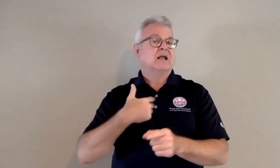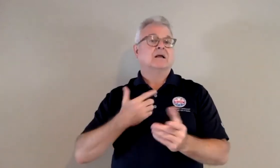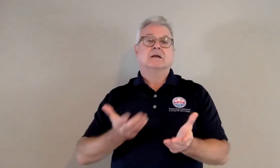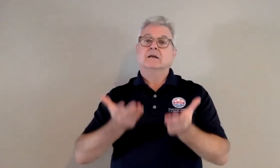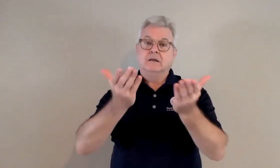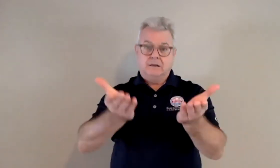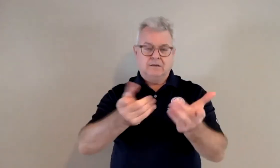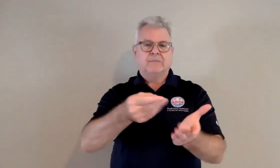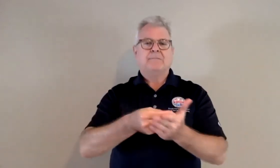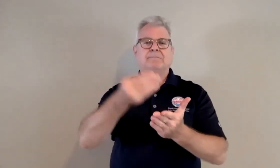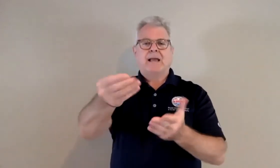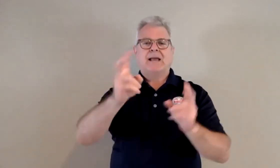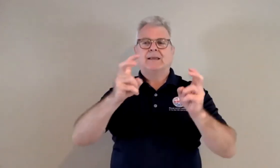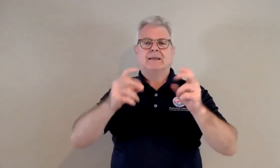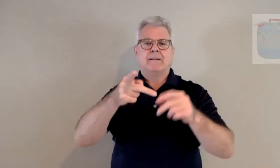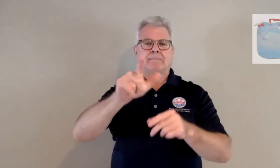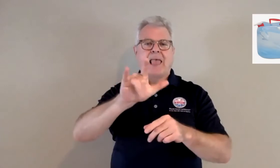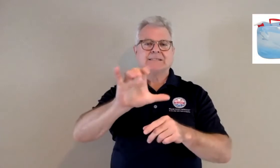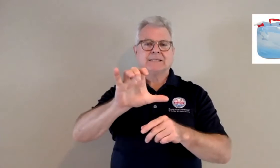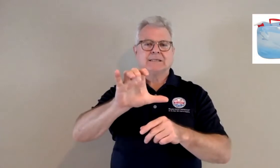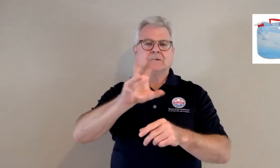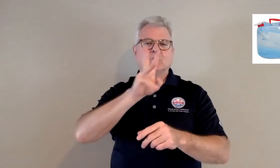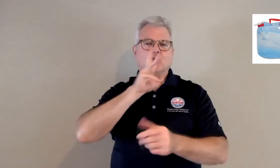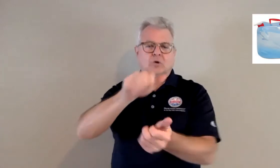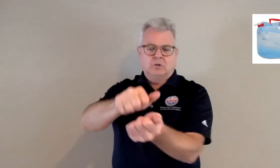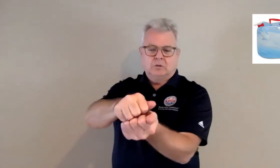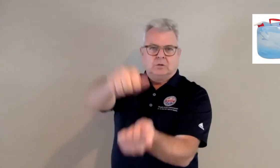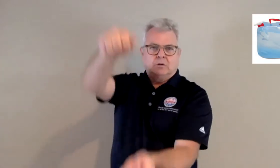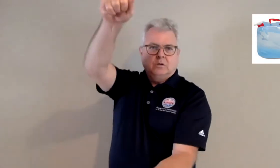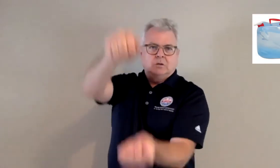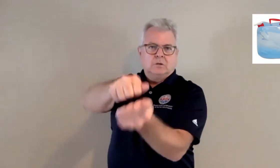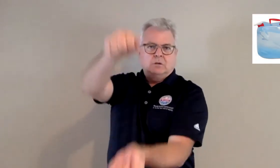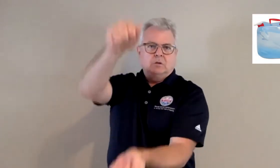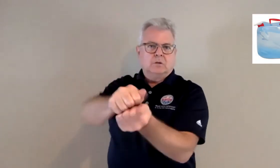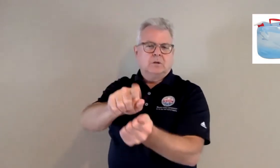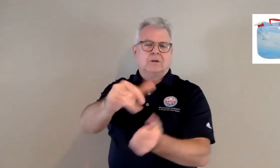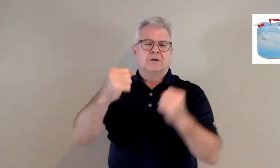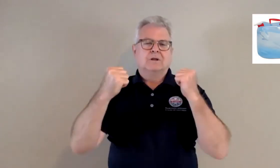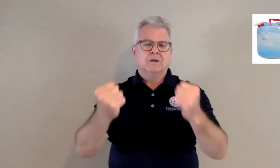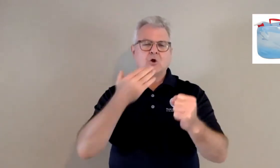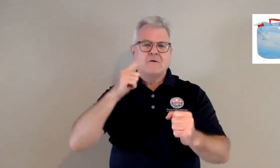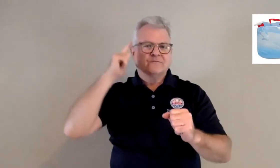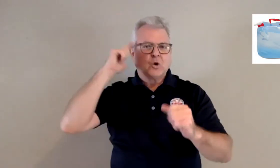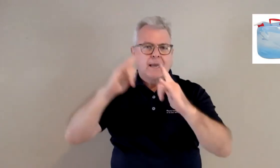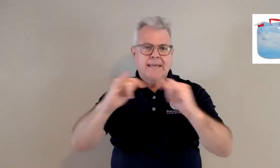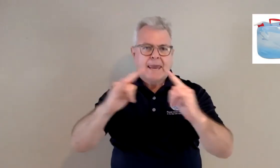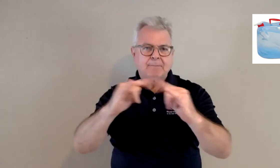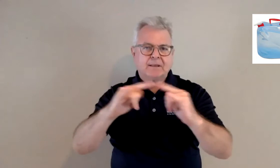can't do that. That's understandable. I would recommend that you purchase a plastic